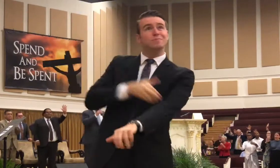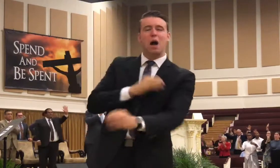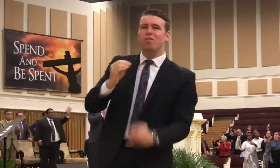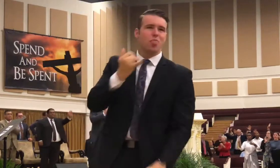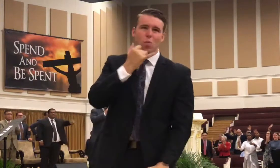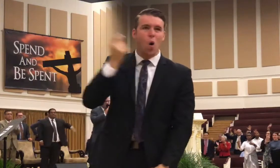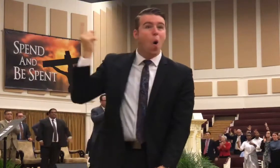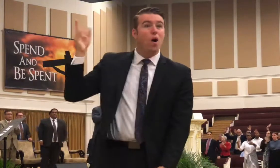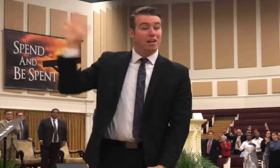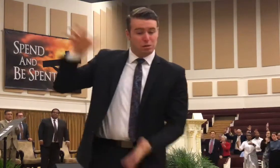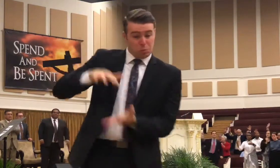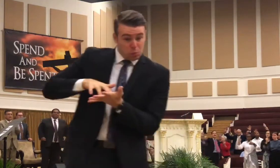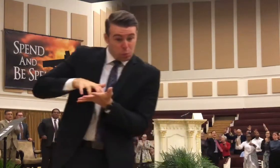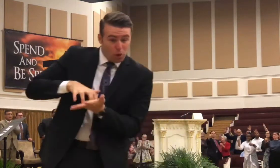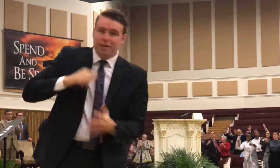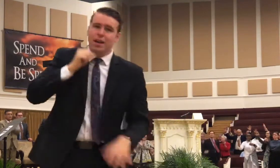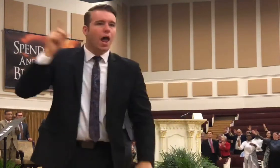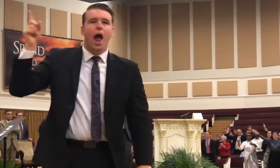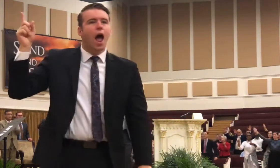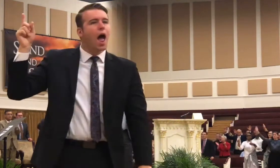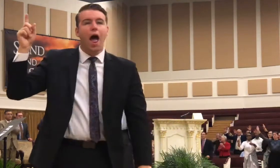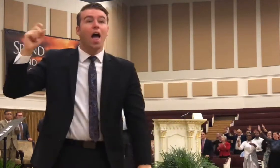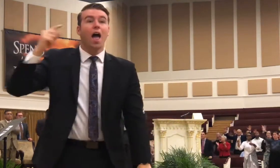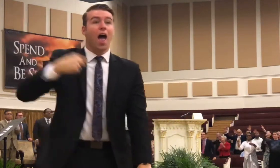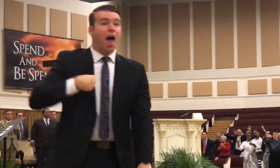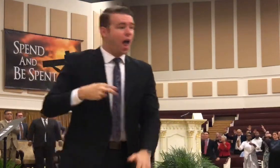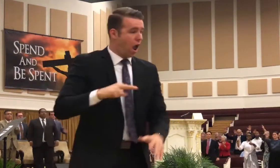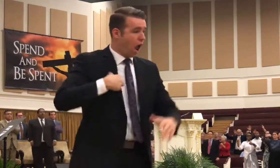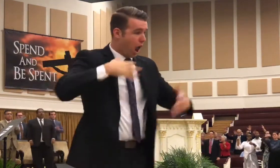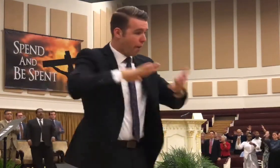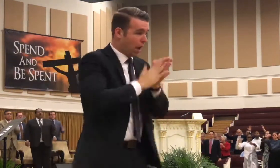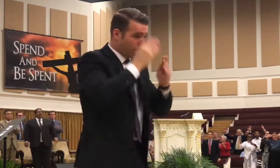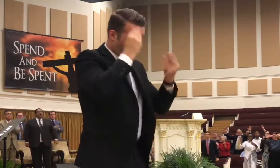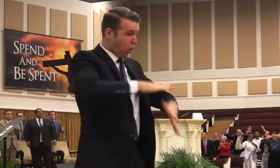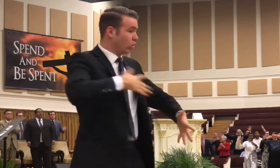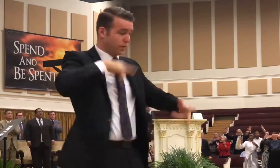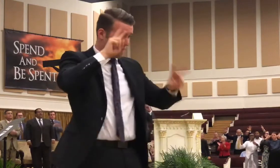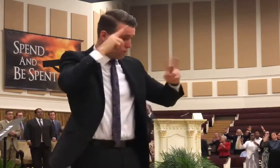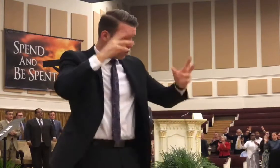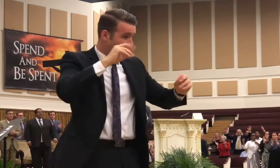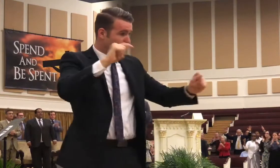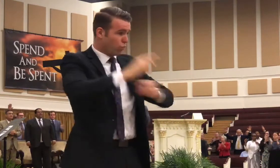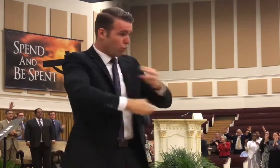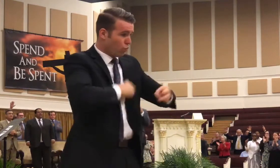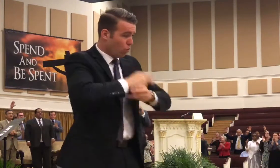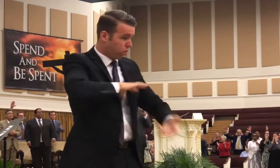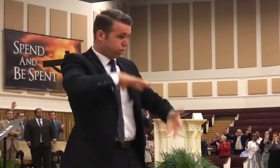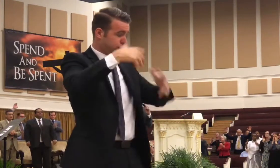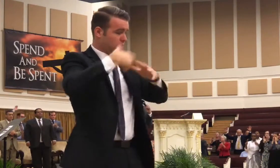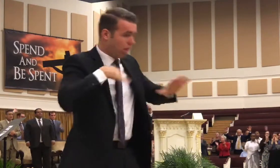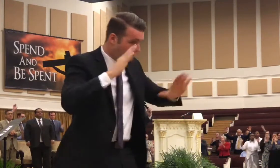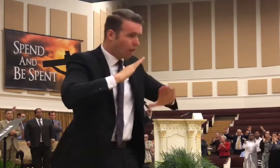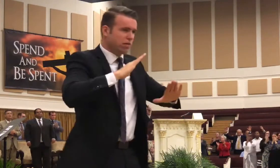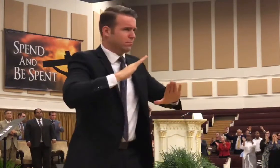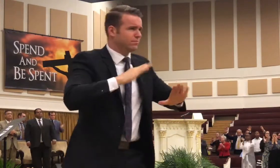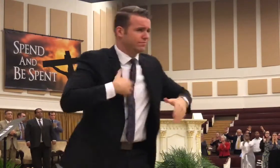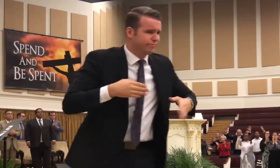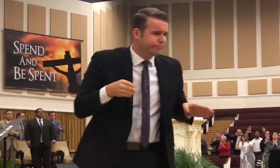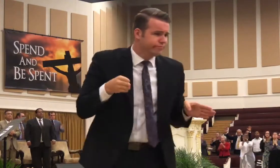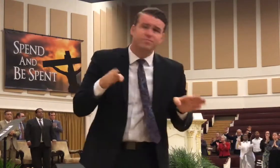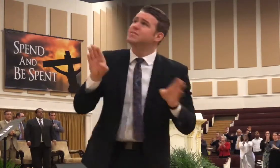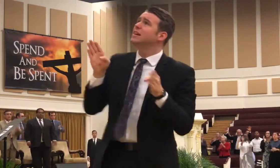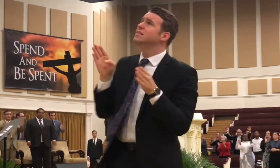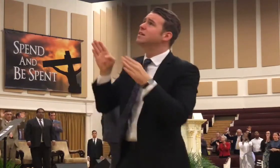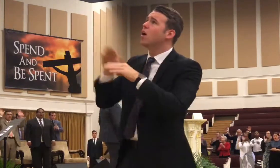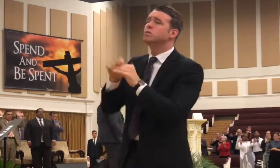Ain't nothing weak about His virtue. I'm not going to lose my mind over what's wrong in the world. I'm going to get my attention on